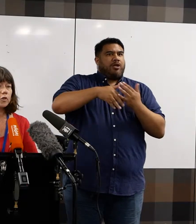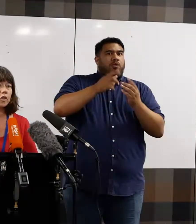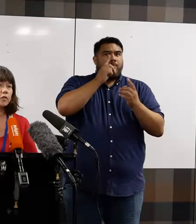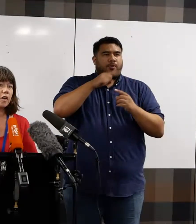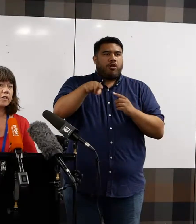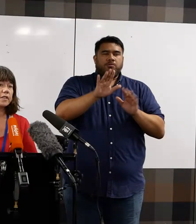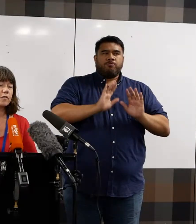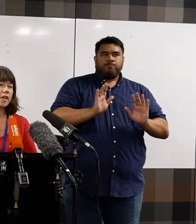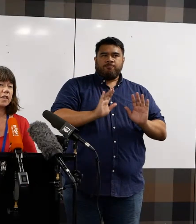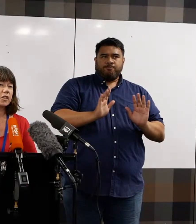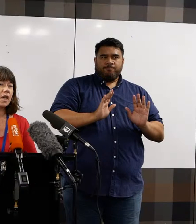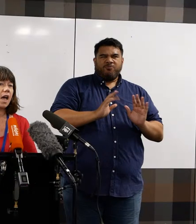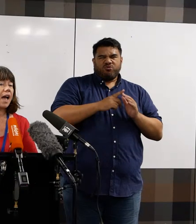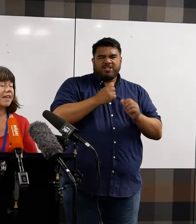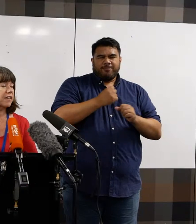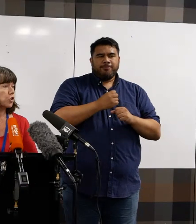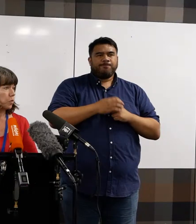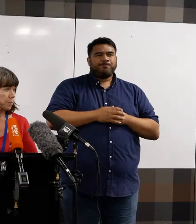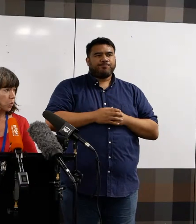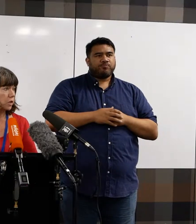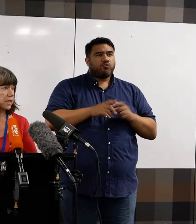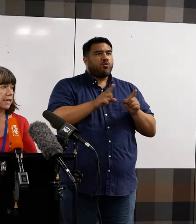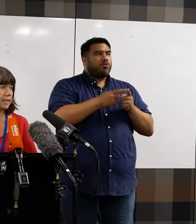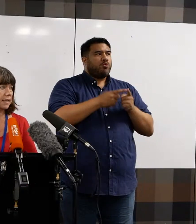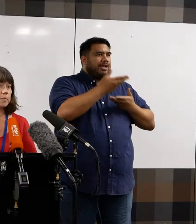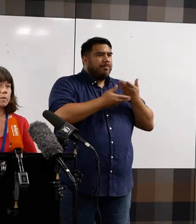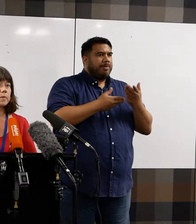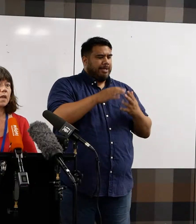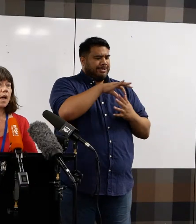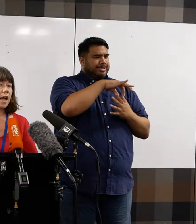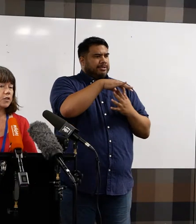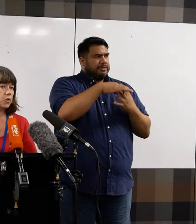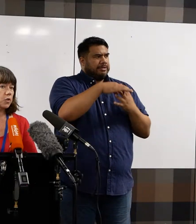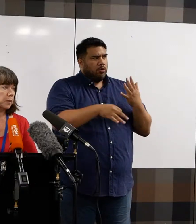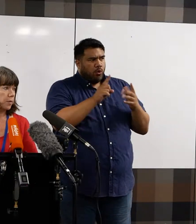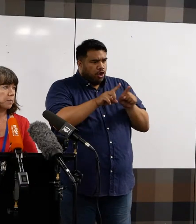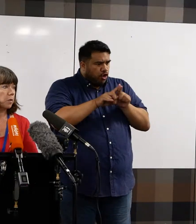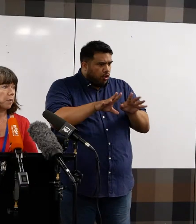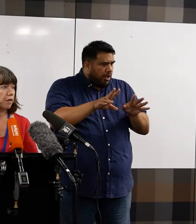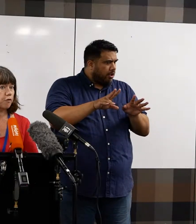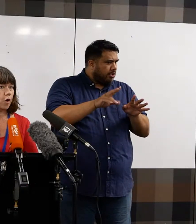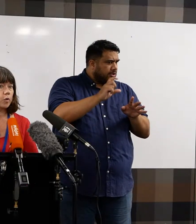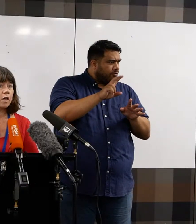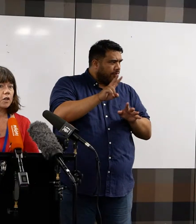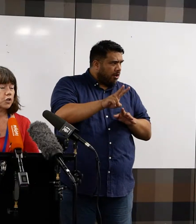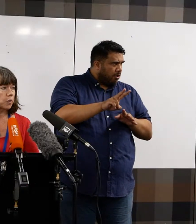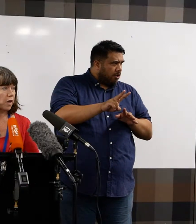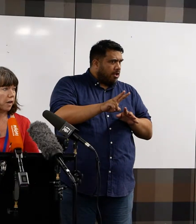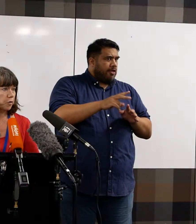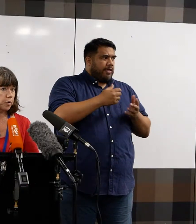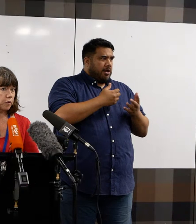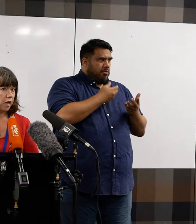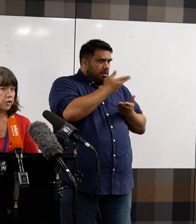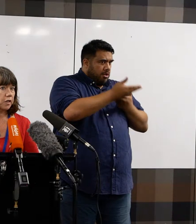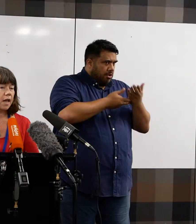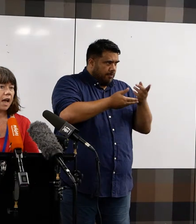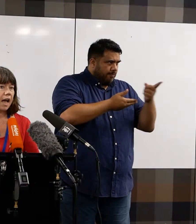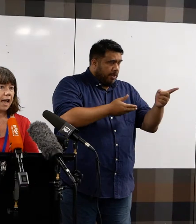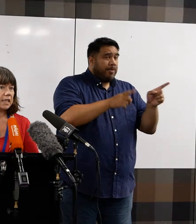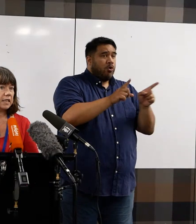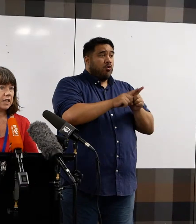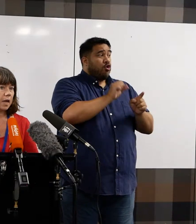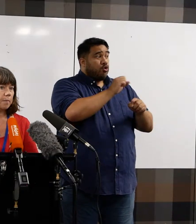are of coronavirus infection, and then to report any symptoms as soon as possible by phone to their health